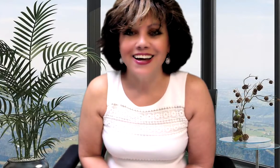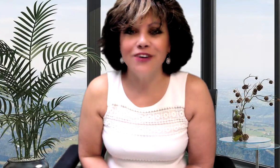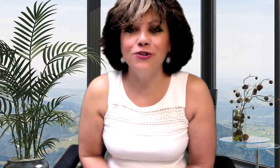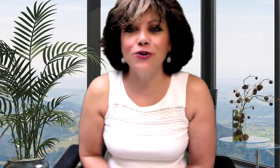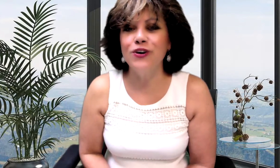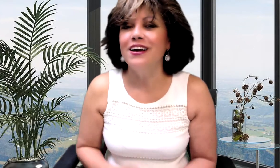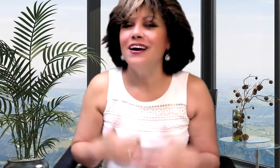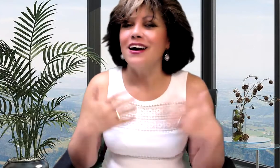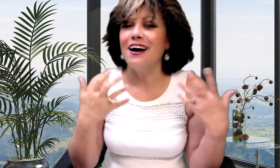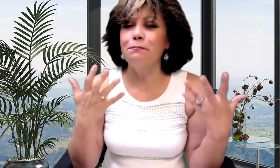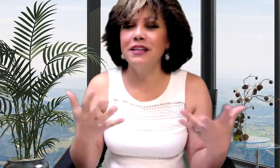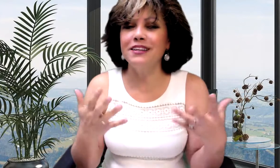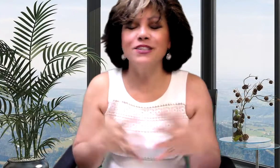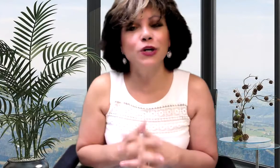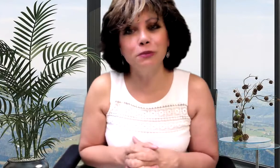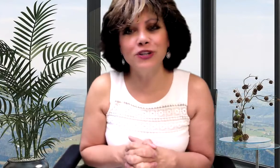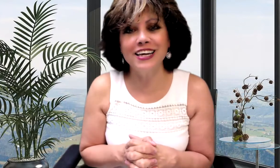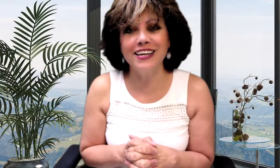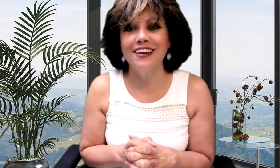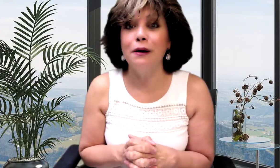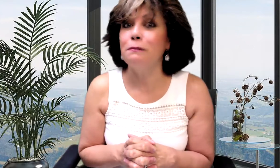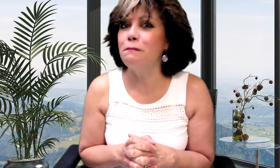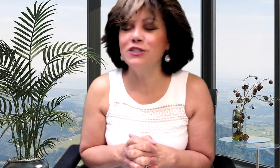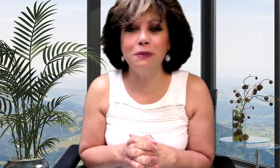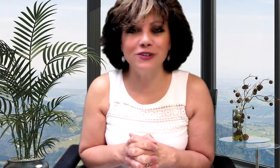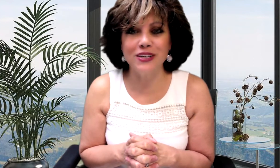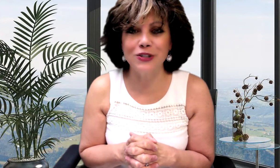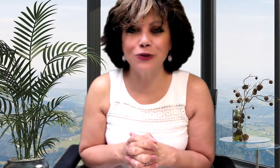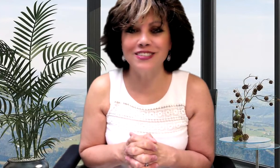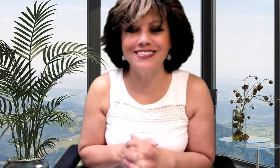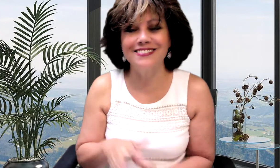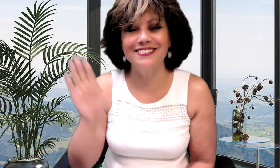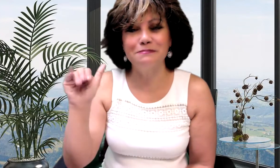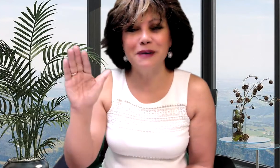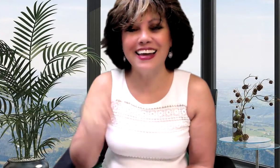of their ability to communicate much better as adults. Bye.